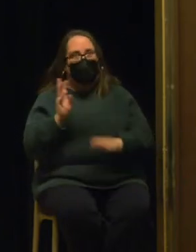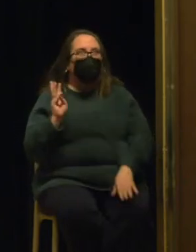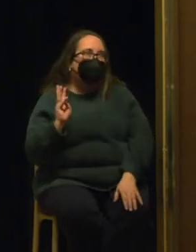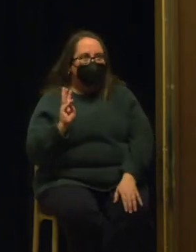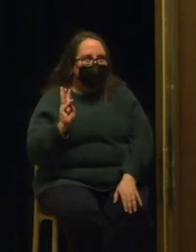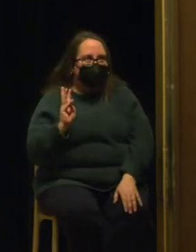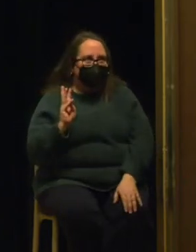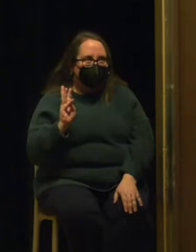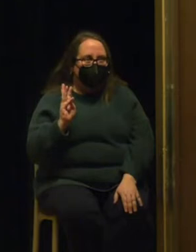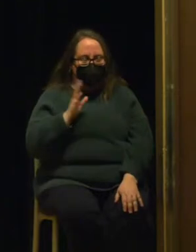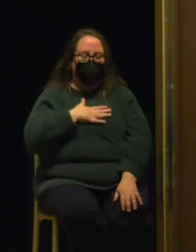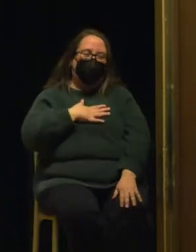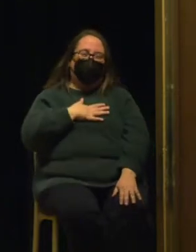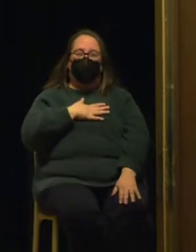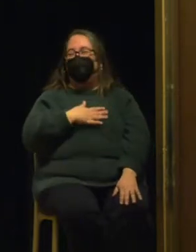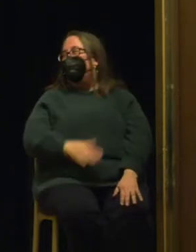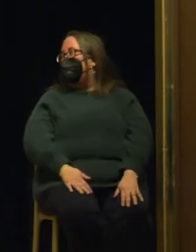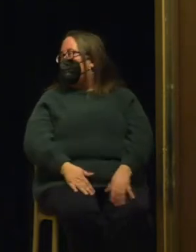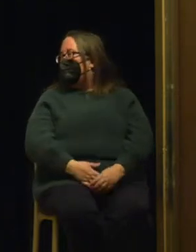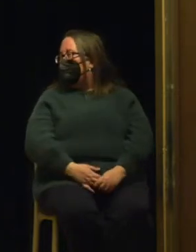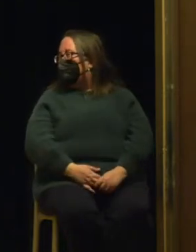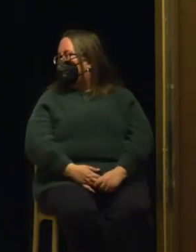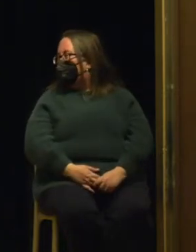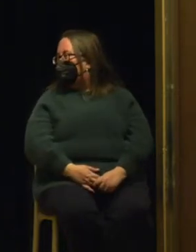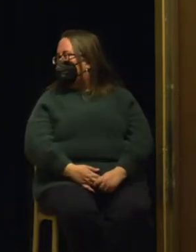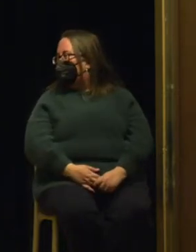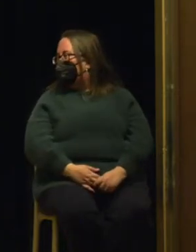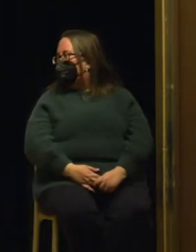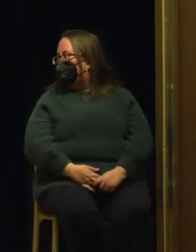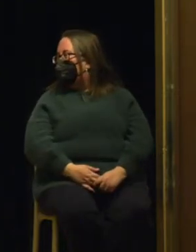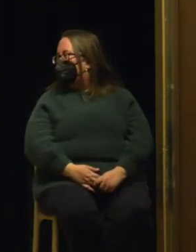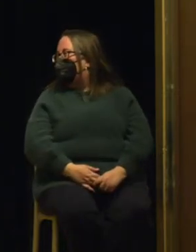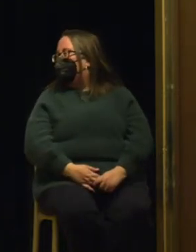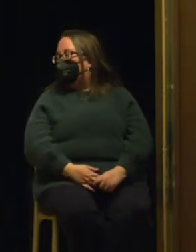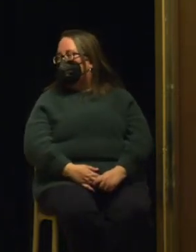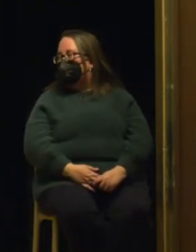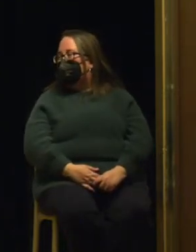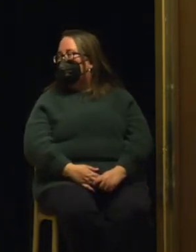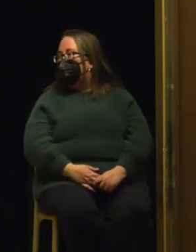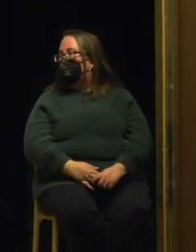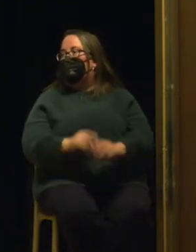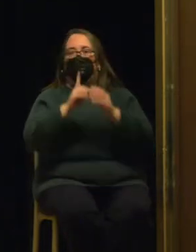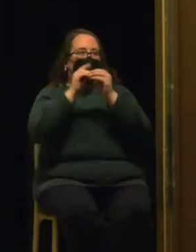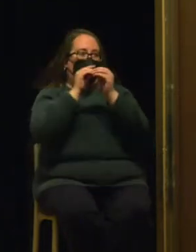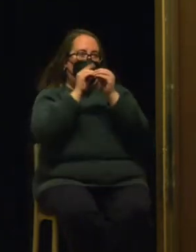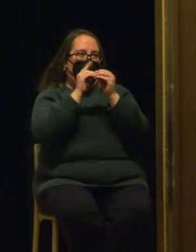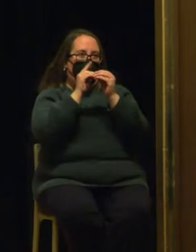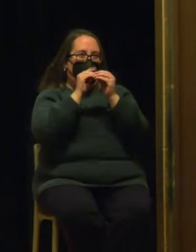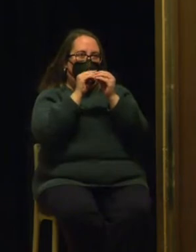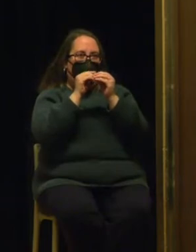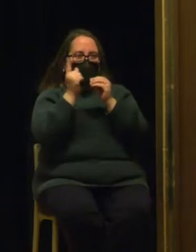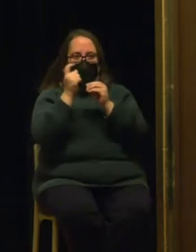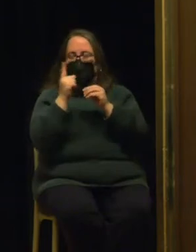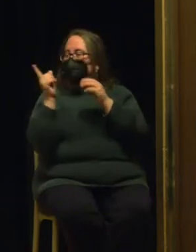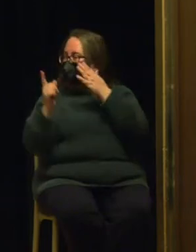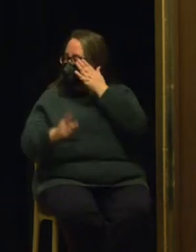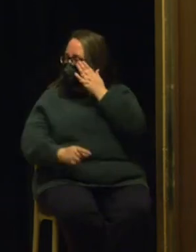balance. You'll enjoy. We didn't get to that, but I did mark it. We have time for one more question. This will be our last